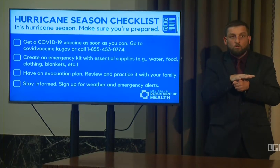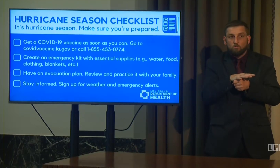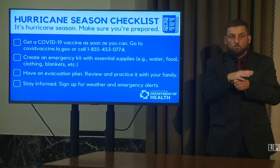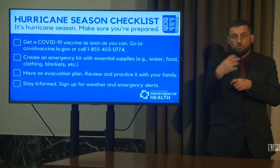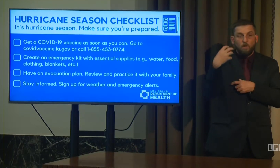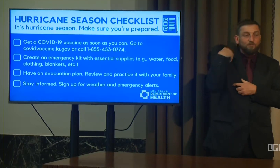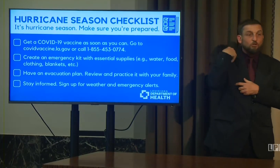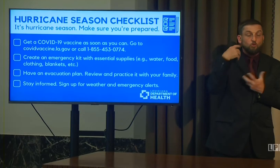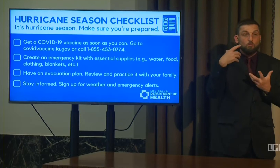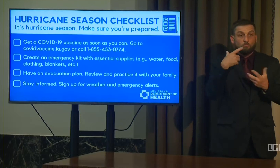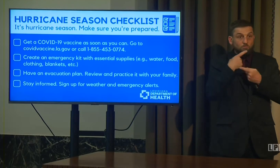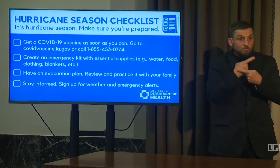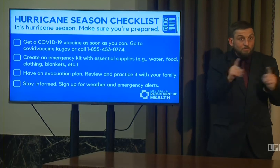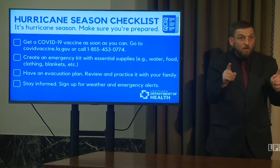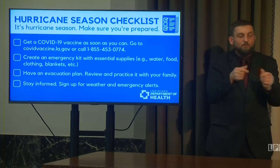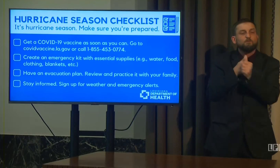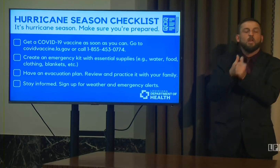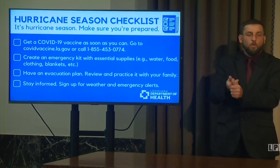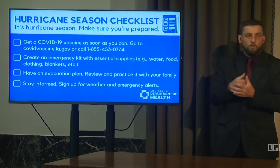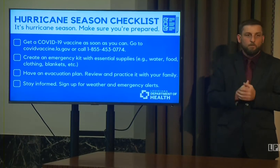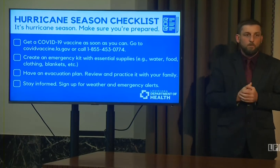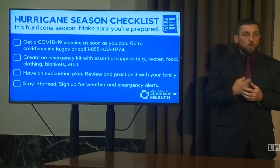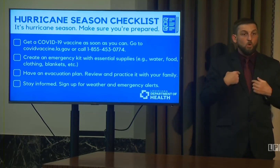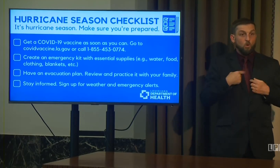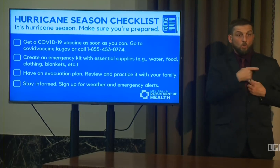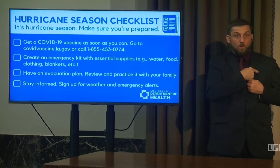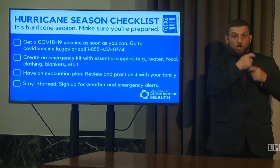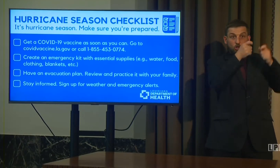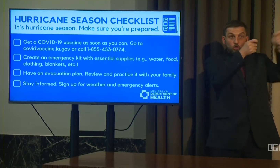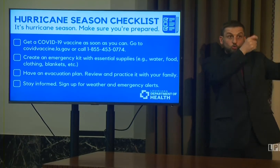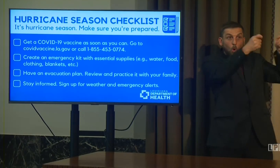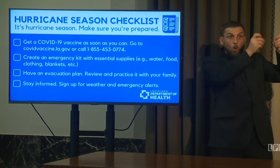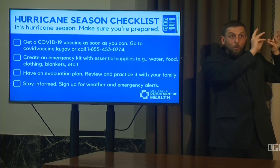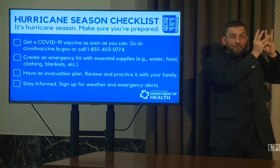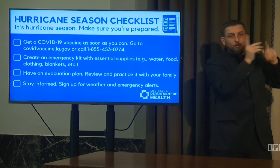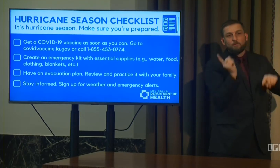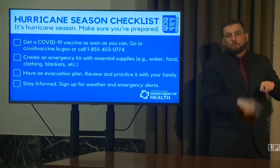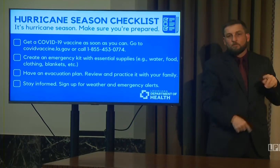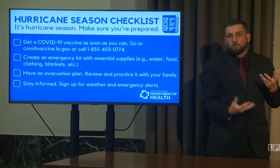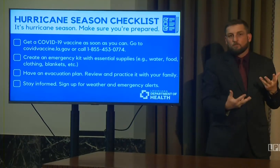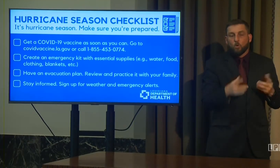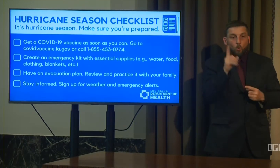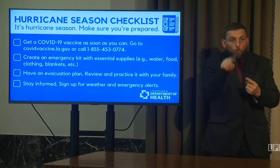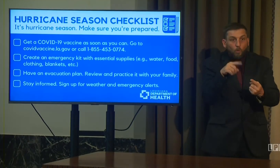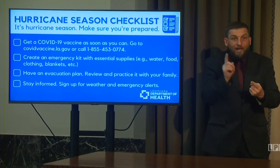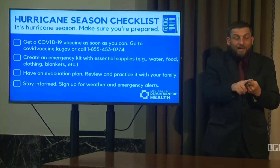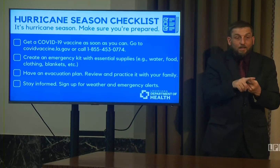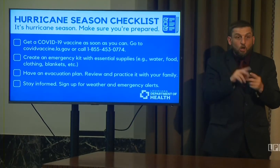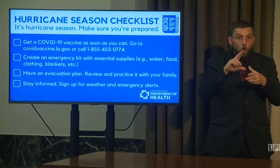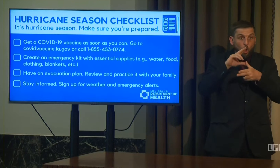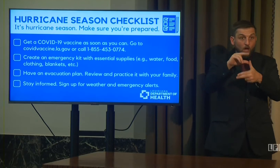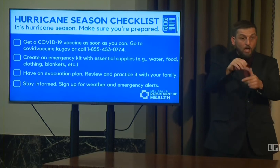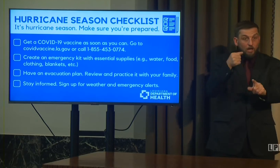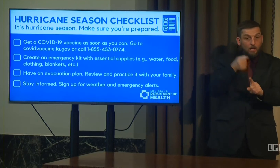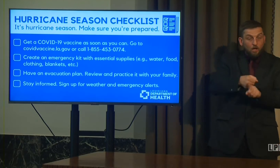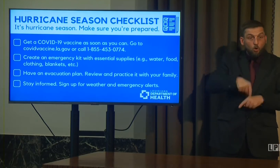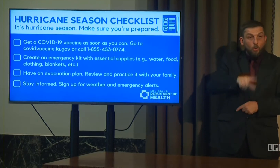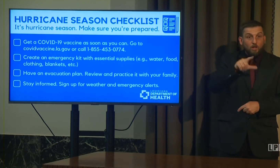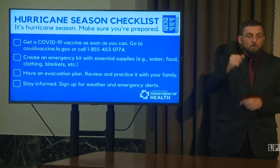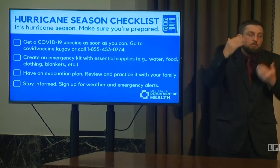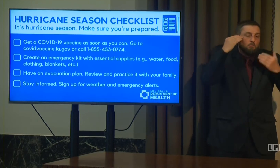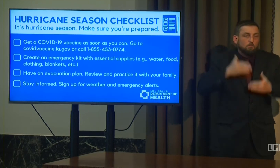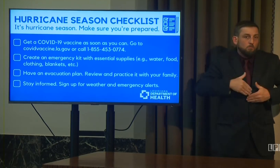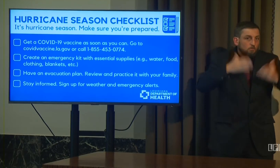well. Obviously, we can't control the weather. We don't know if and when a hurricane will make landfall here in